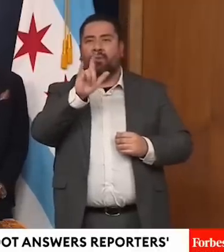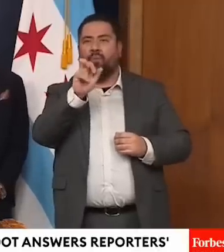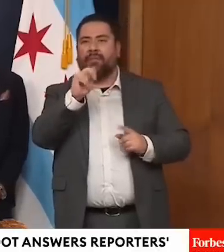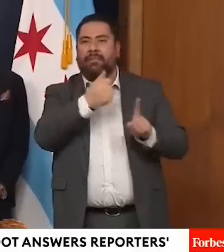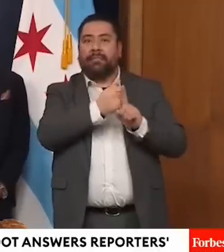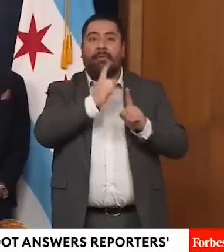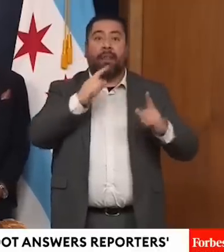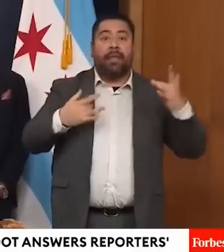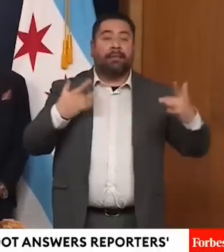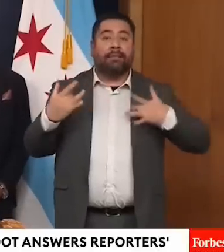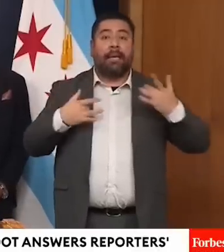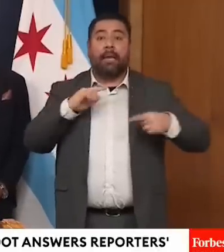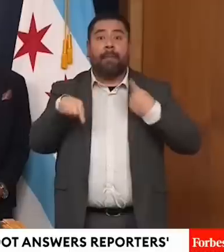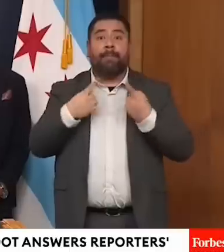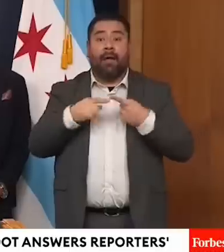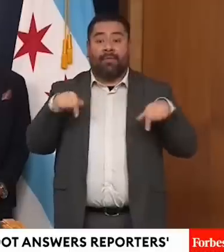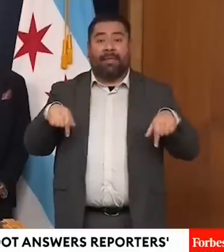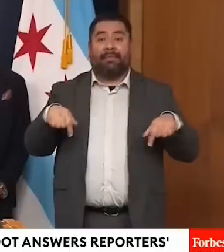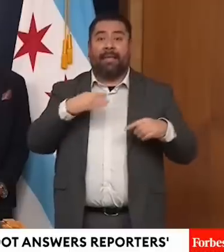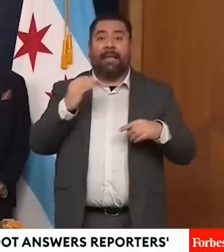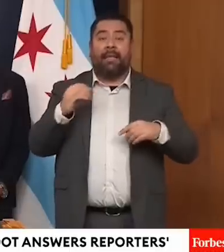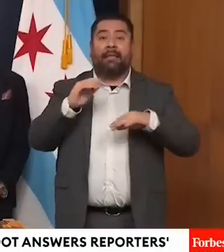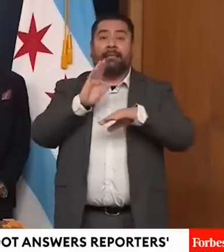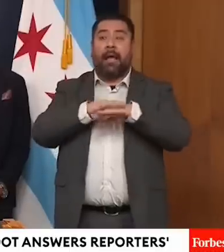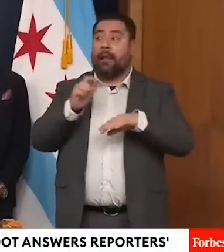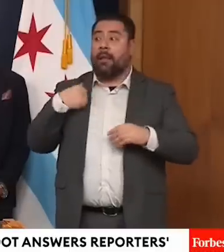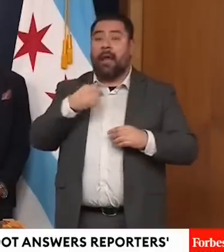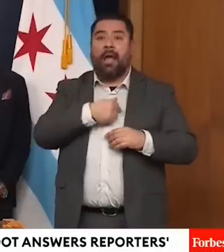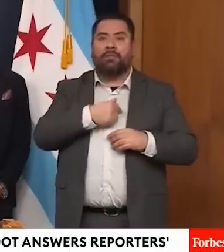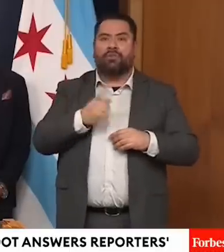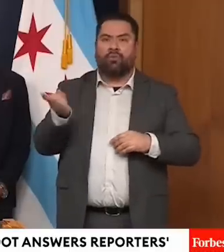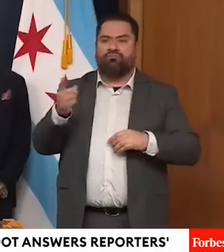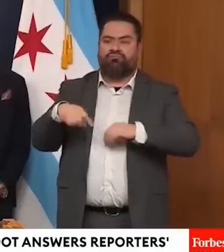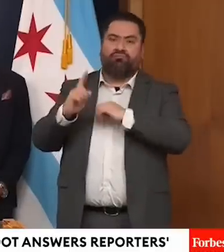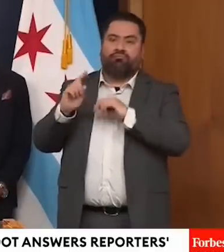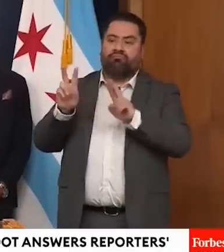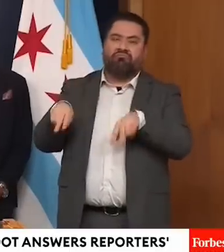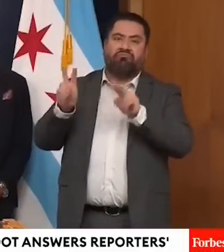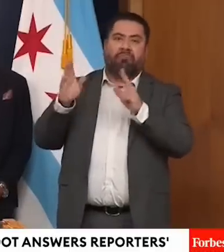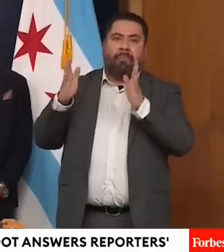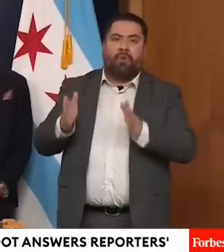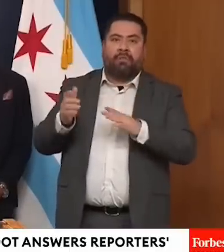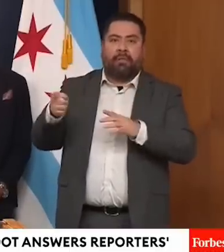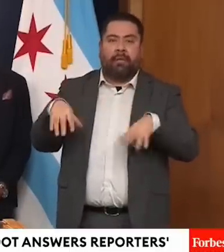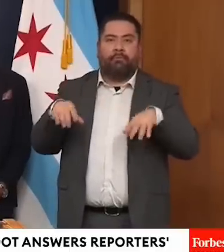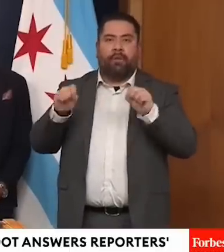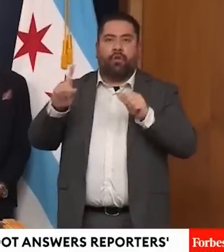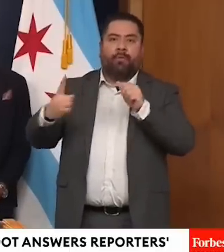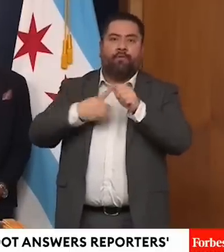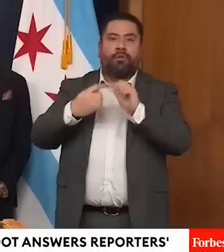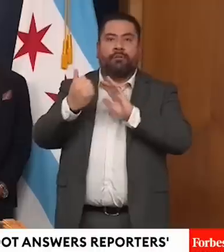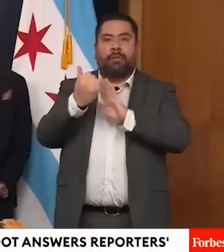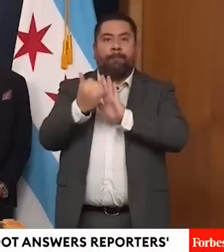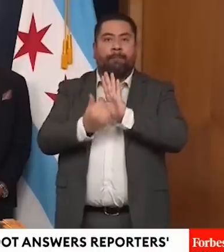all excited about this, and he's calling upon all of us to condemn someone who's exercised their First Amendment